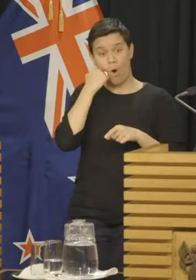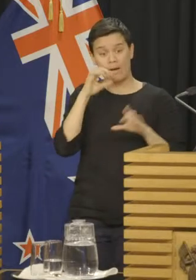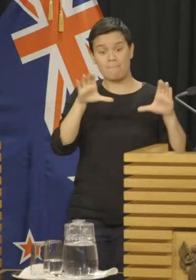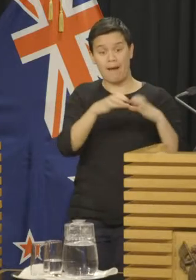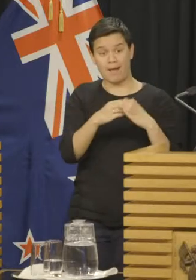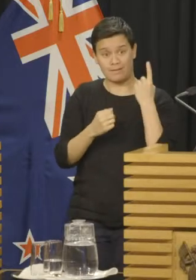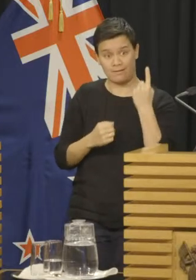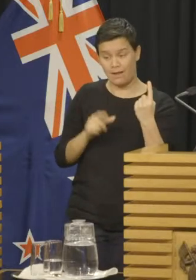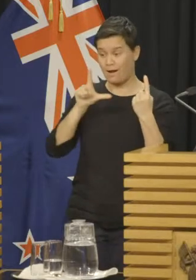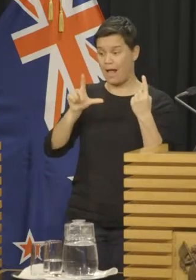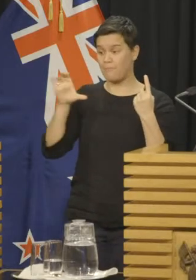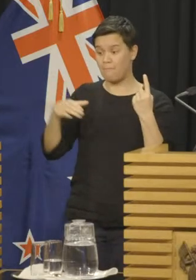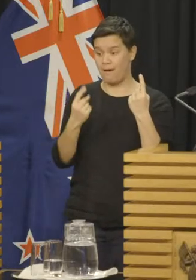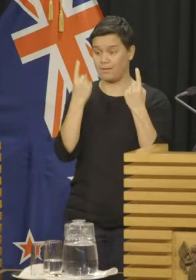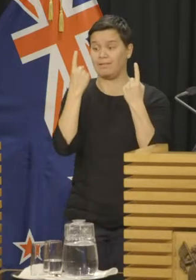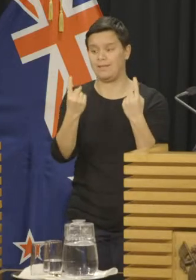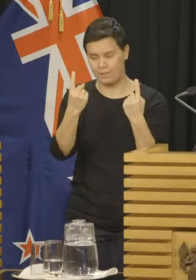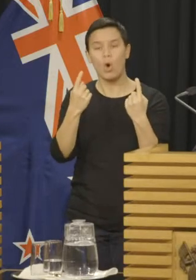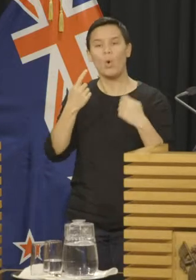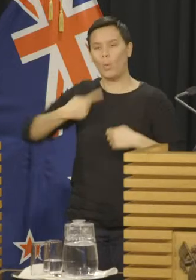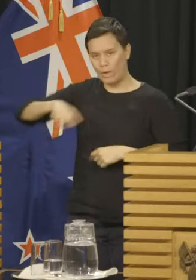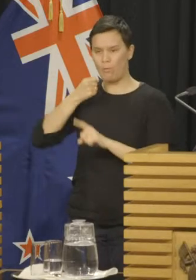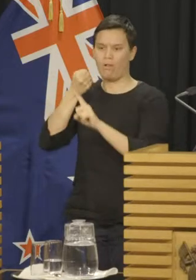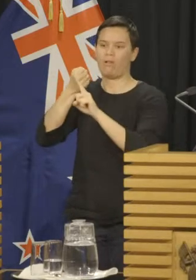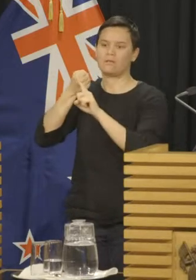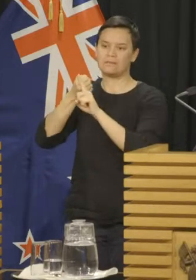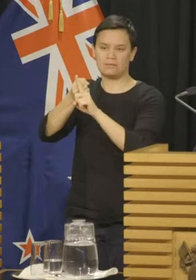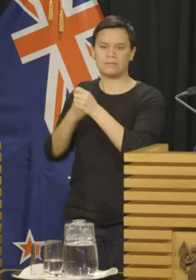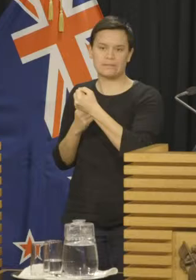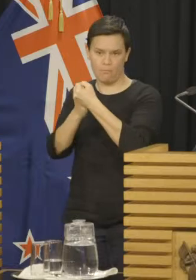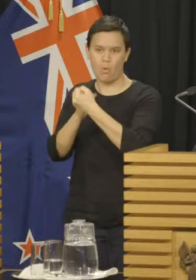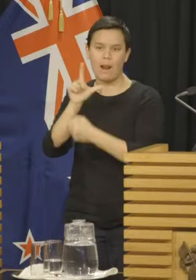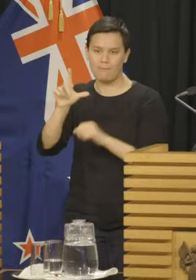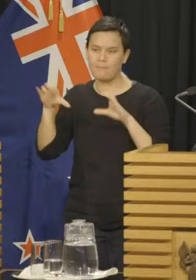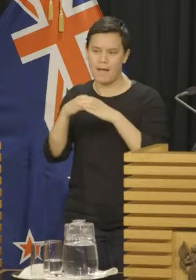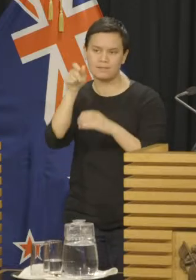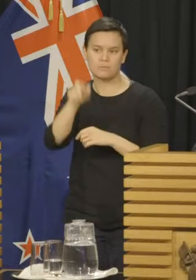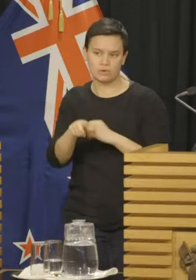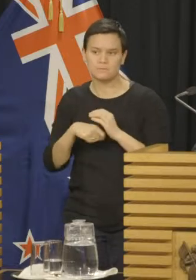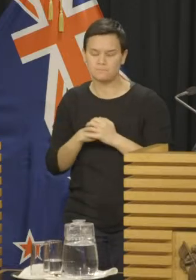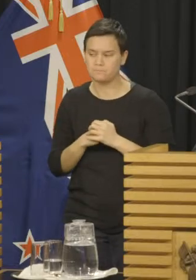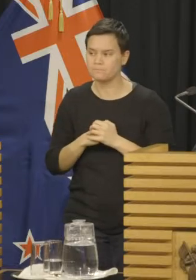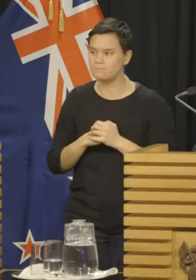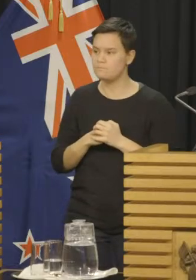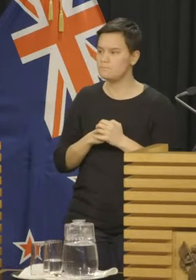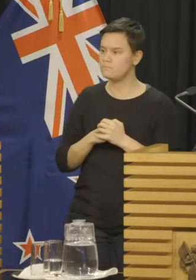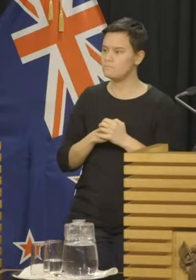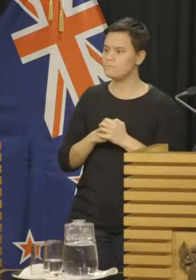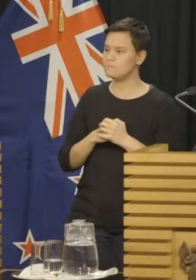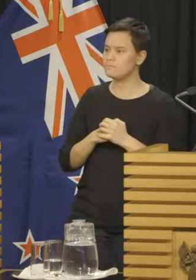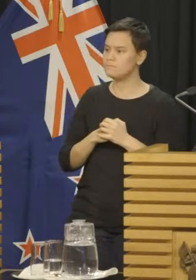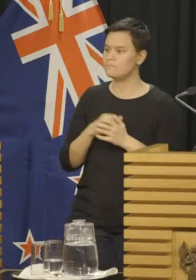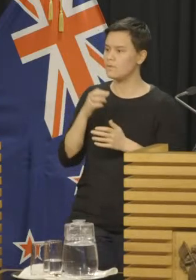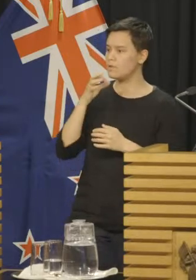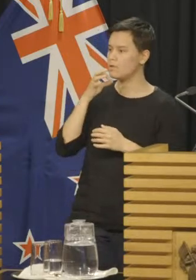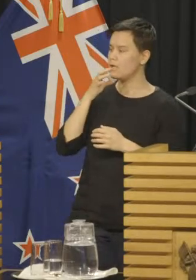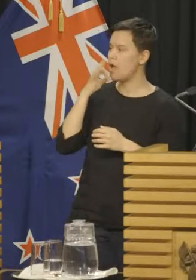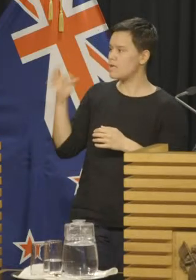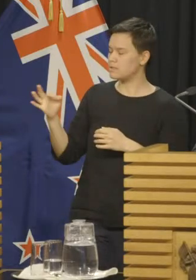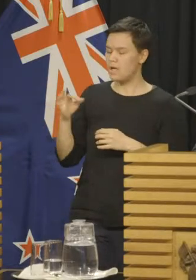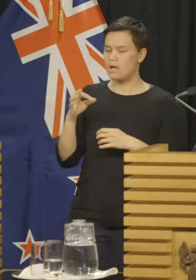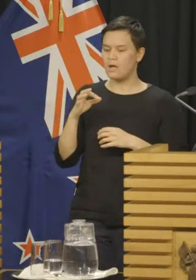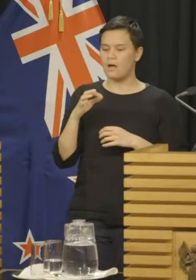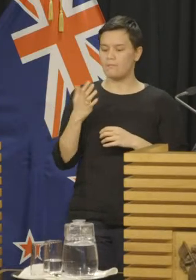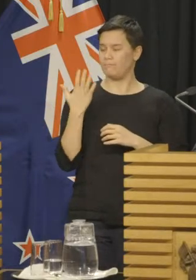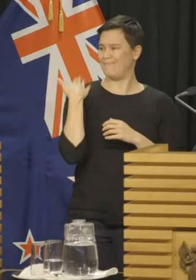Just on coalition arrangements, over the weekend, former National MP Jamie Lee Rost announced a seeming merger